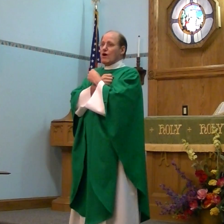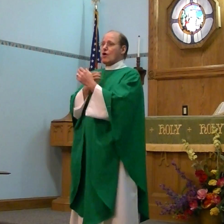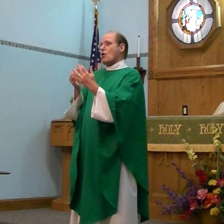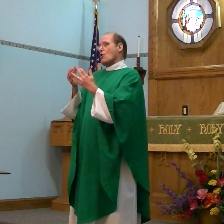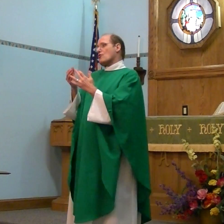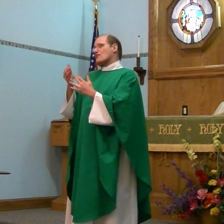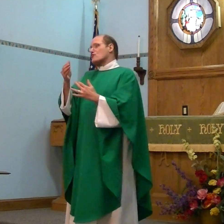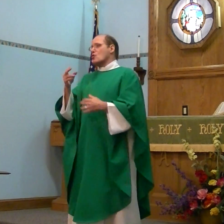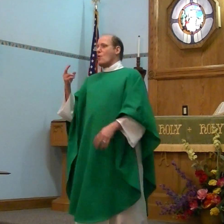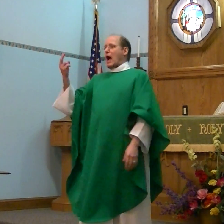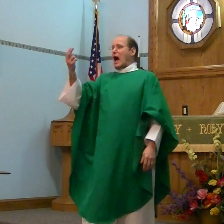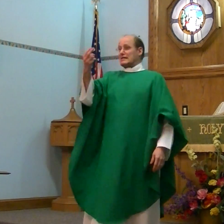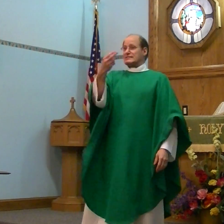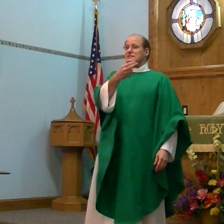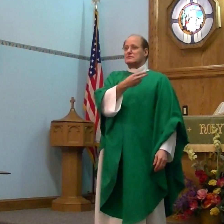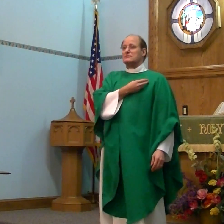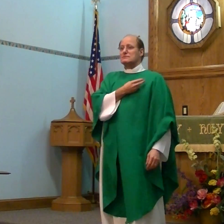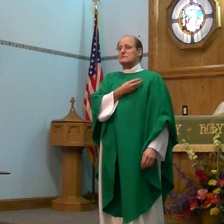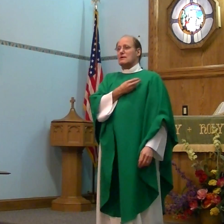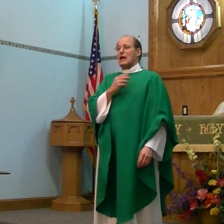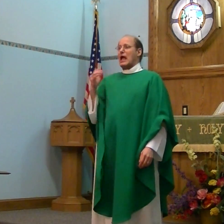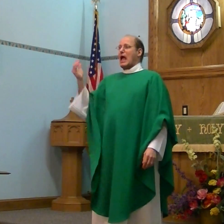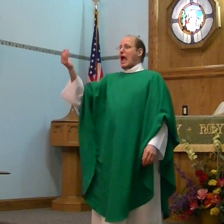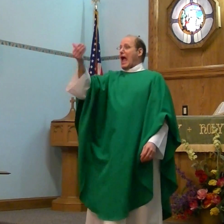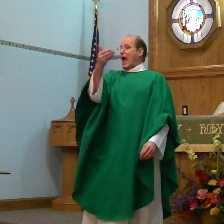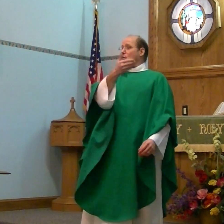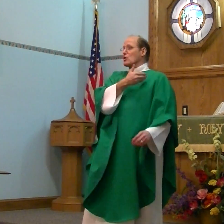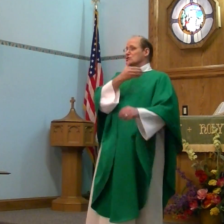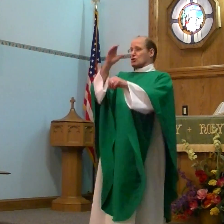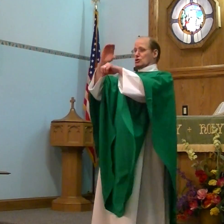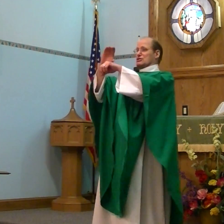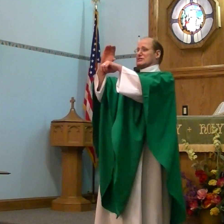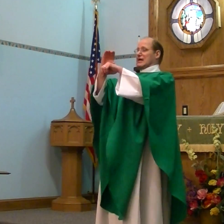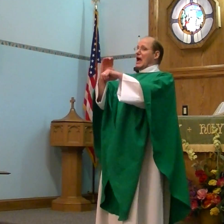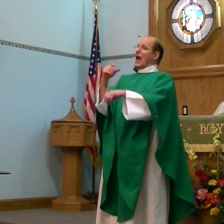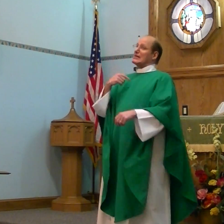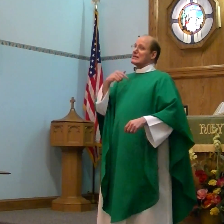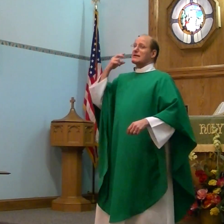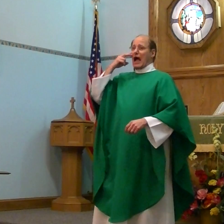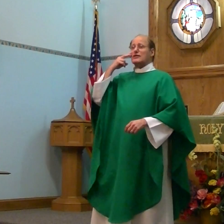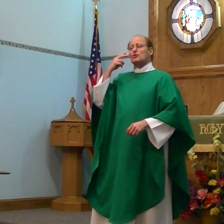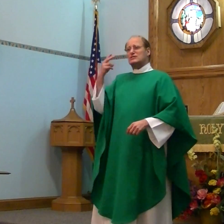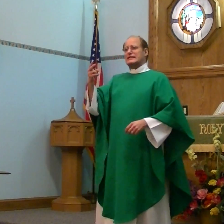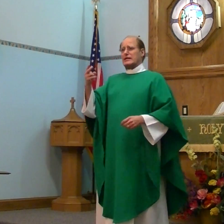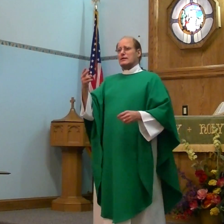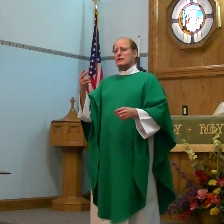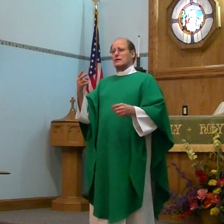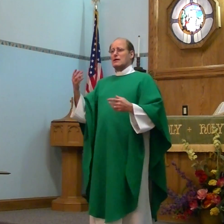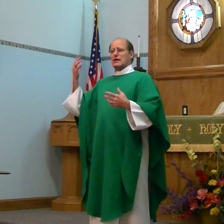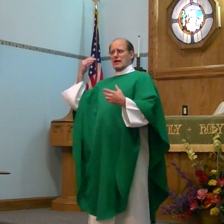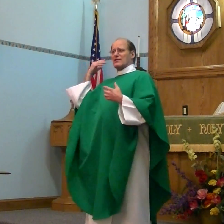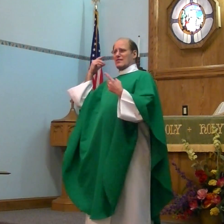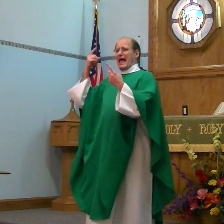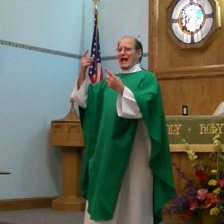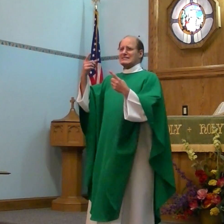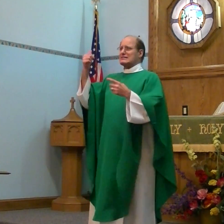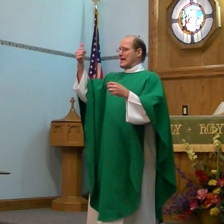through us. Our church, our I do see, in the last ten